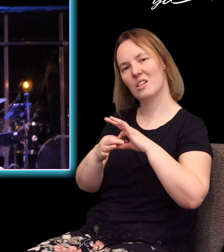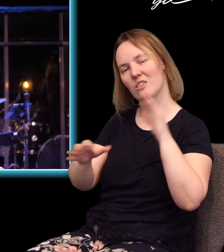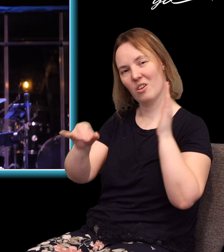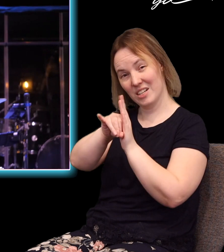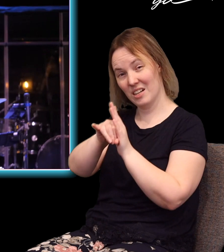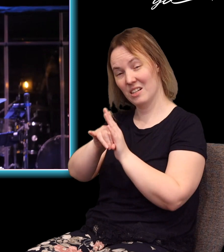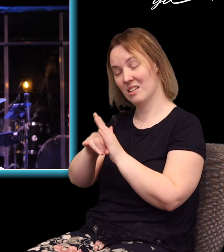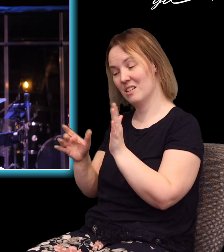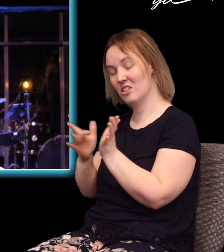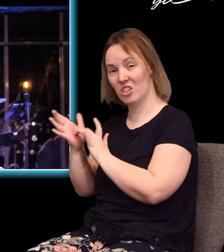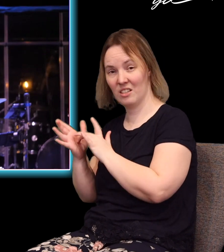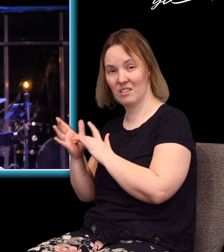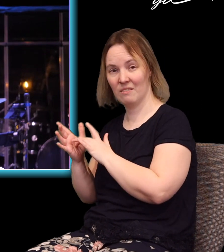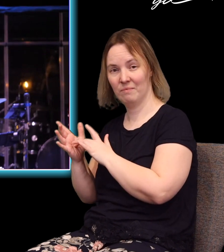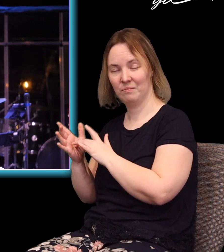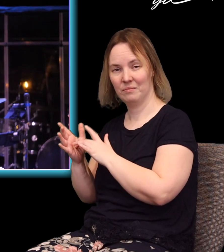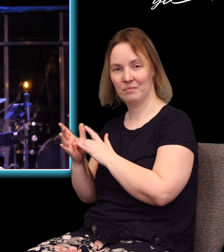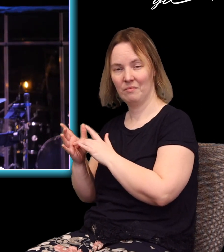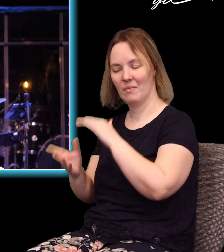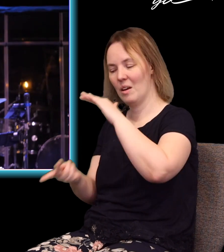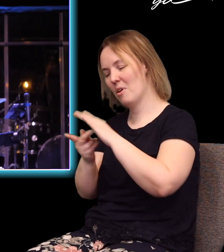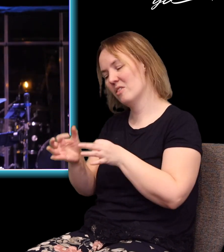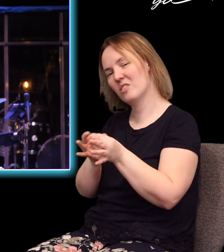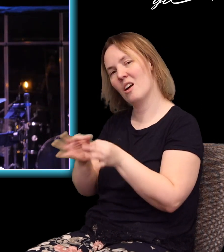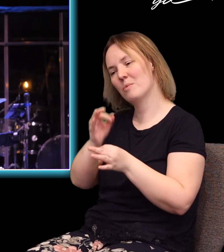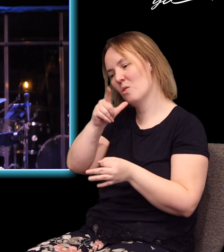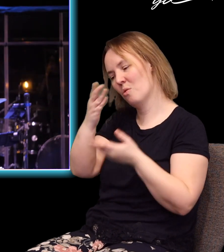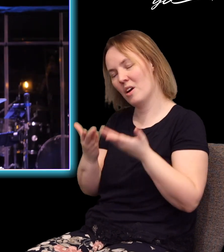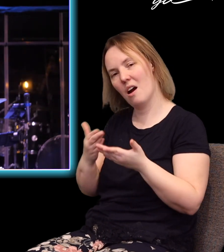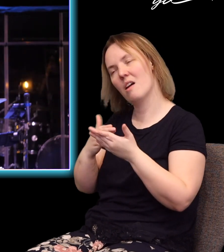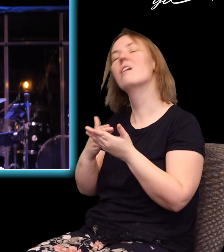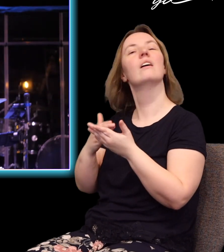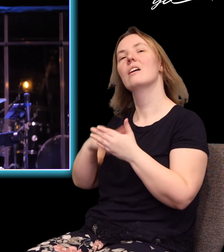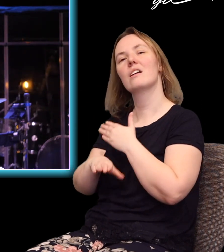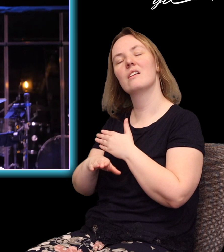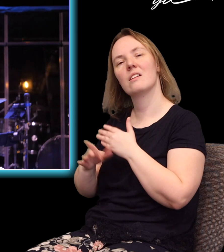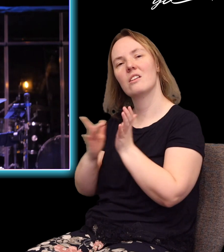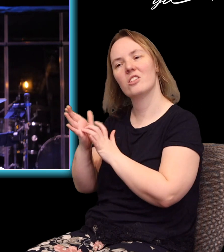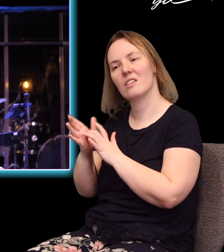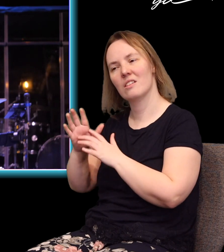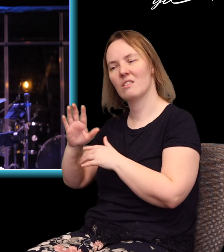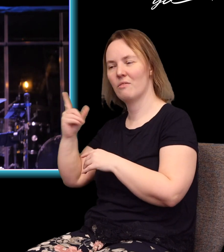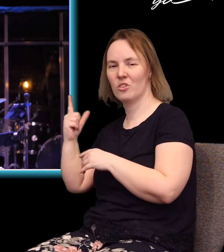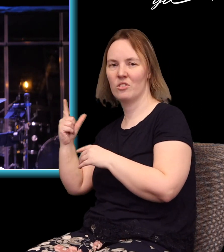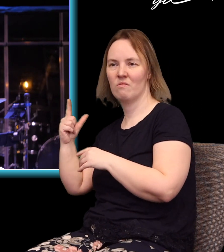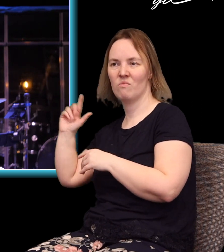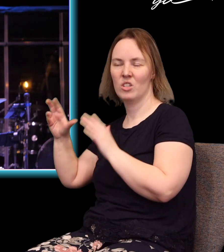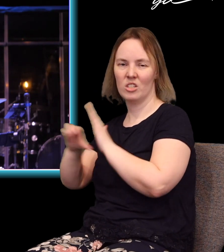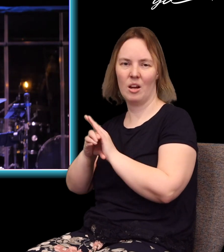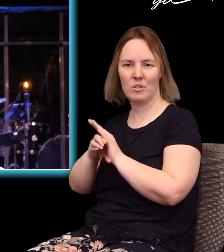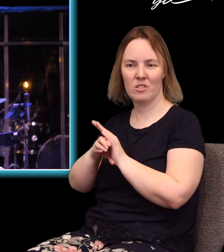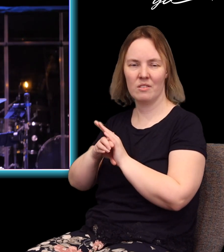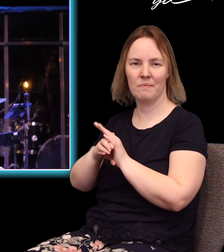your identity in Jesus. So Paul describes who we are in Jesus throughout the first three chapters. And in